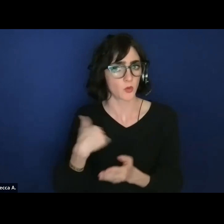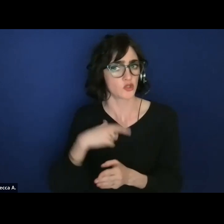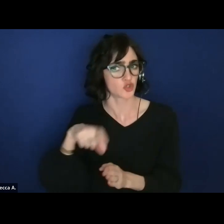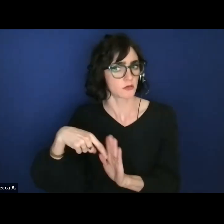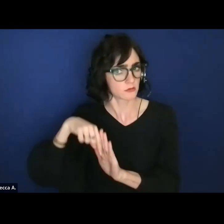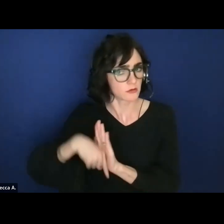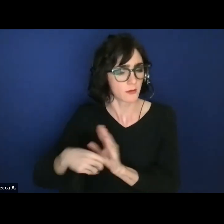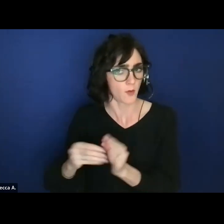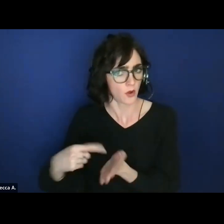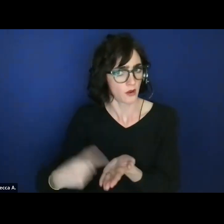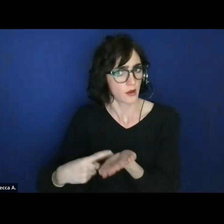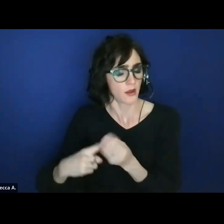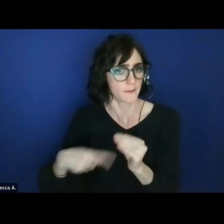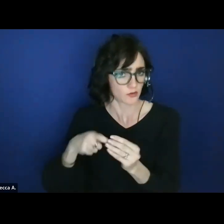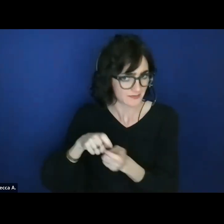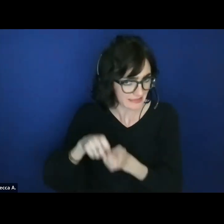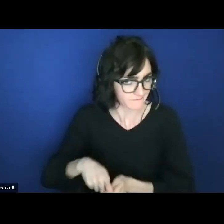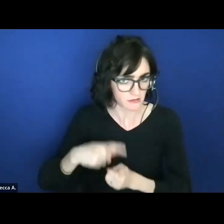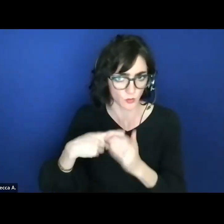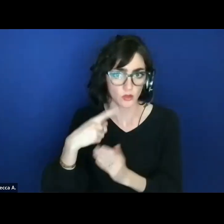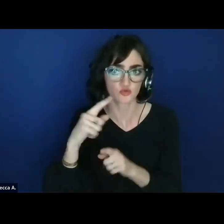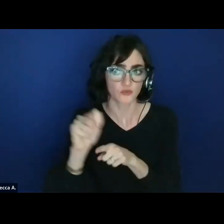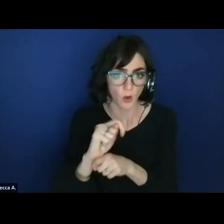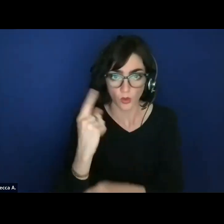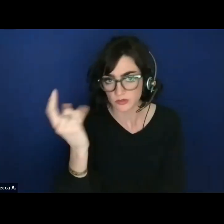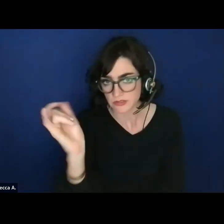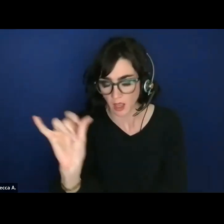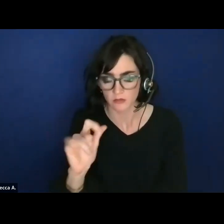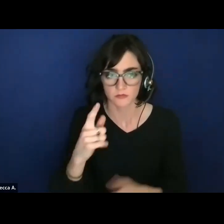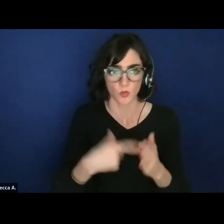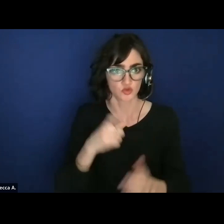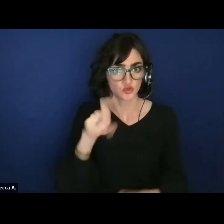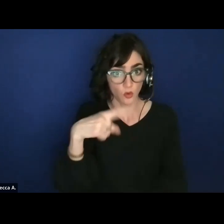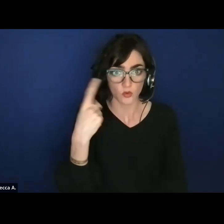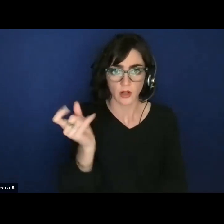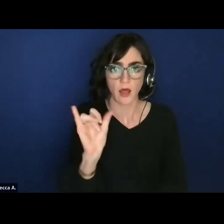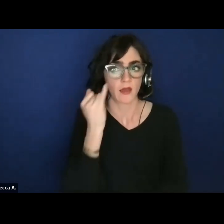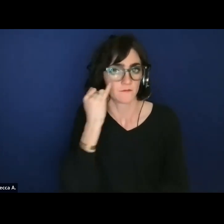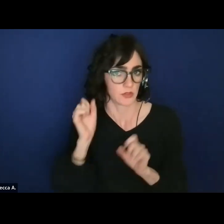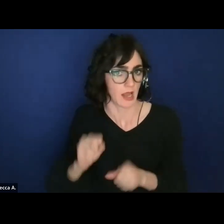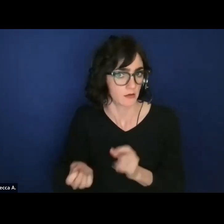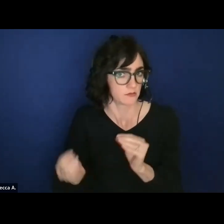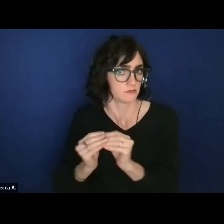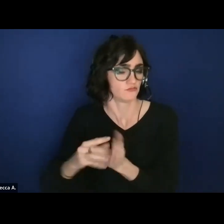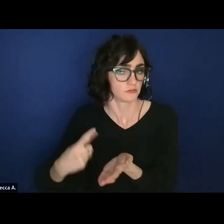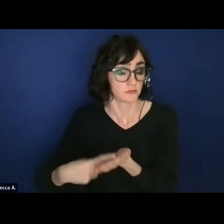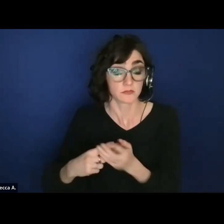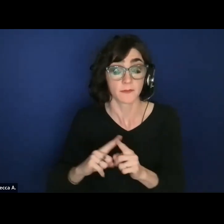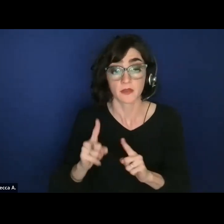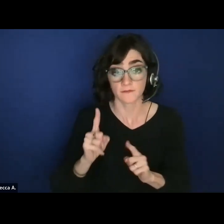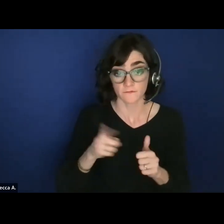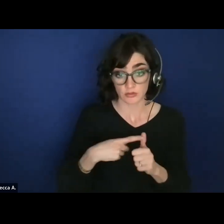conversation about what that training looks like and what it should look like if we can dive into that. Okay, I